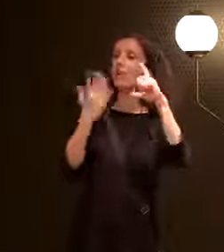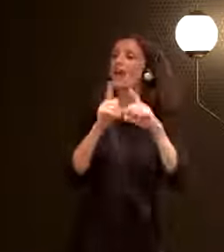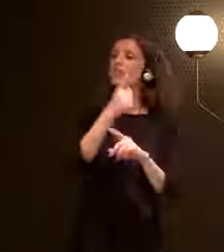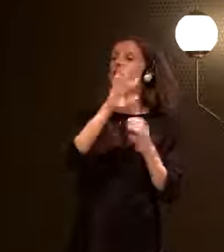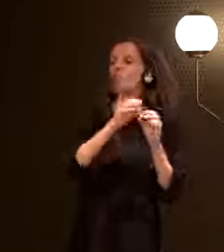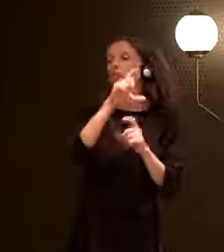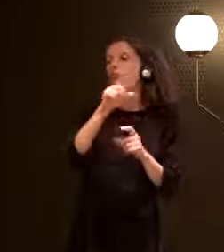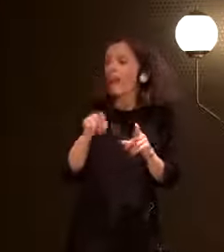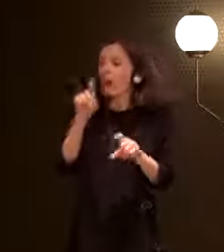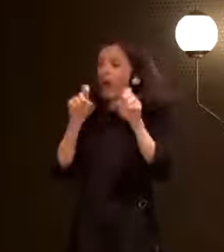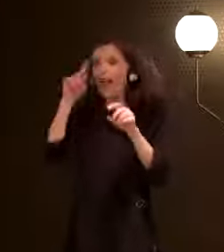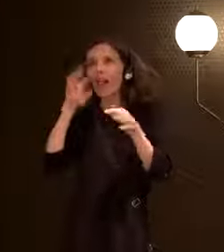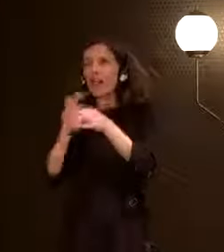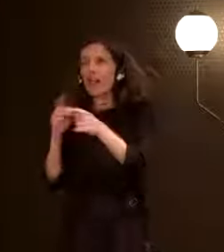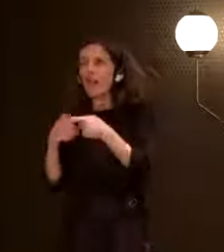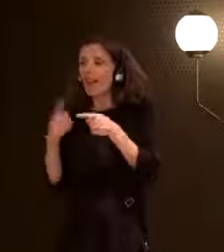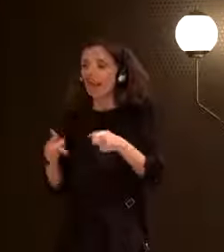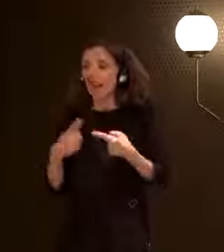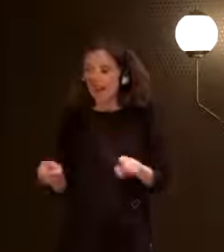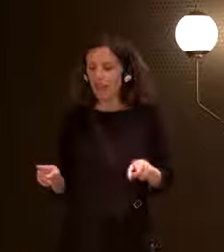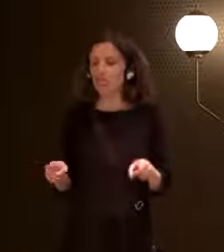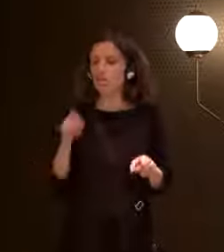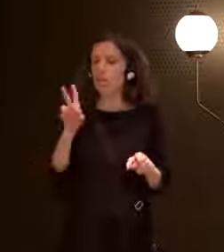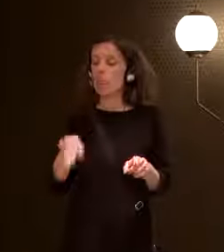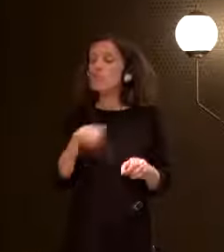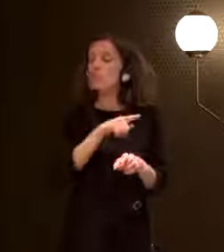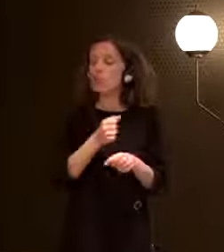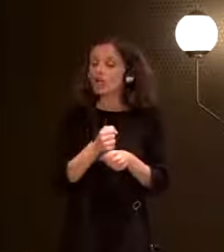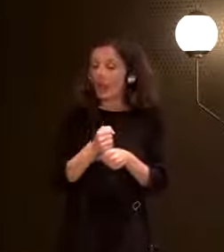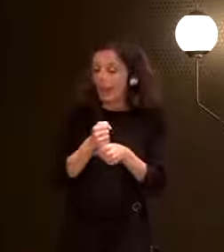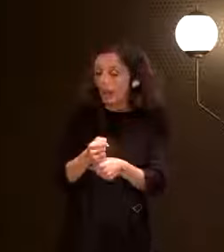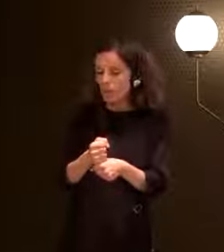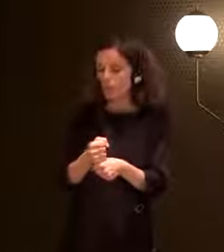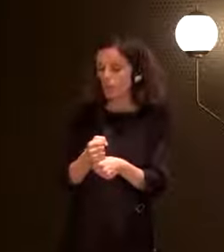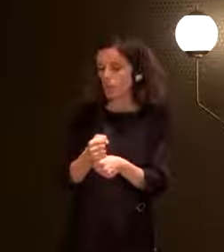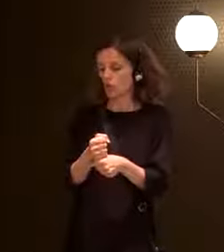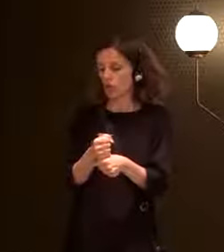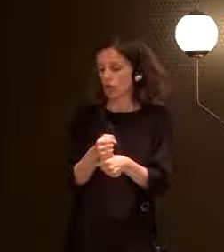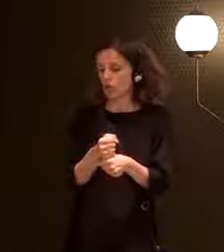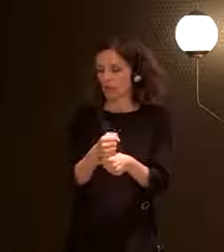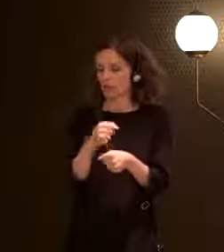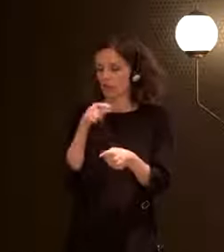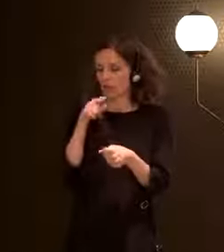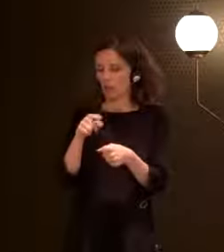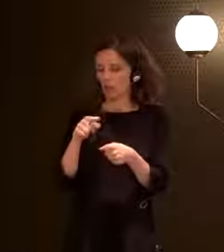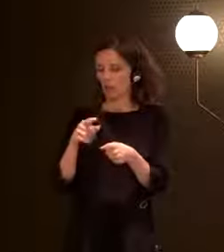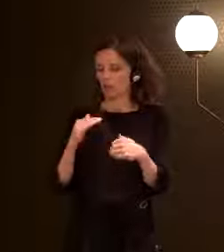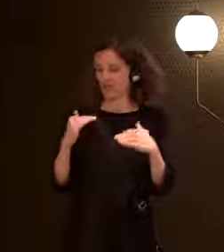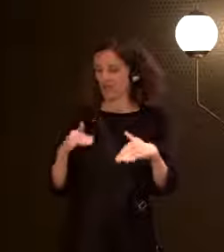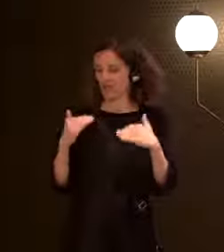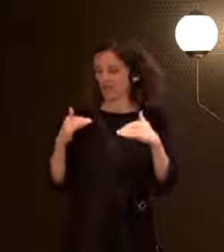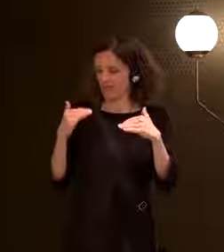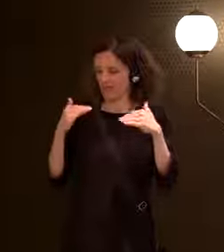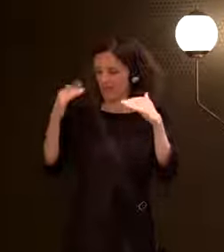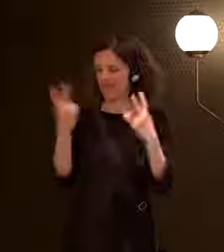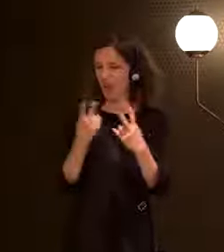What I also liked to do is, once the student is telling the date, they would also talk about what the